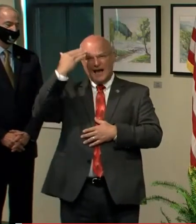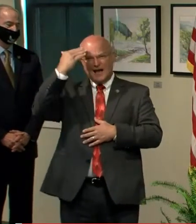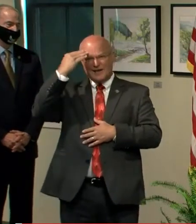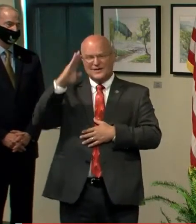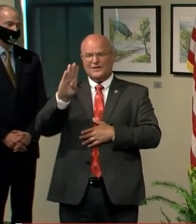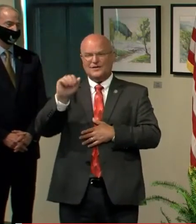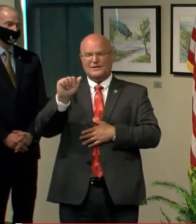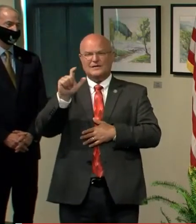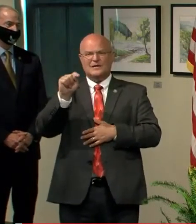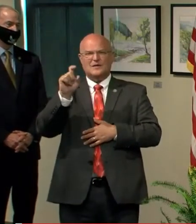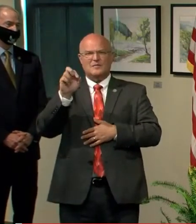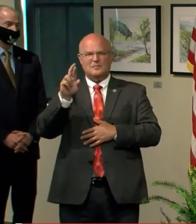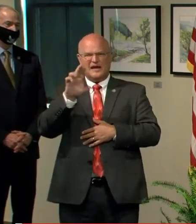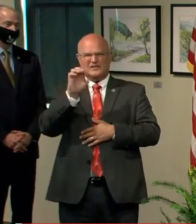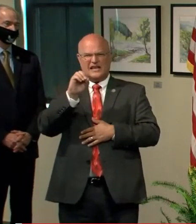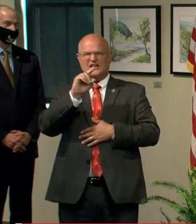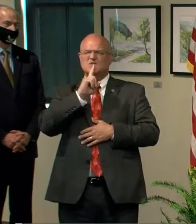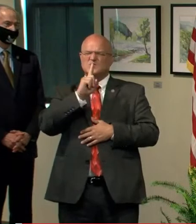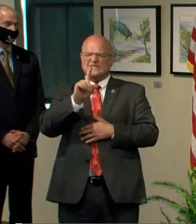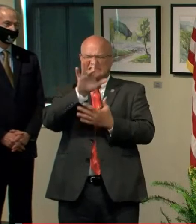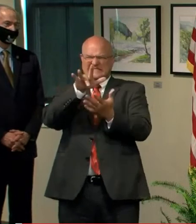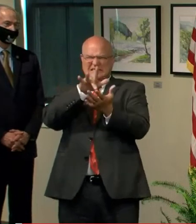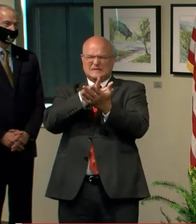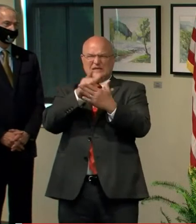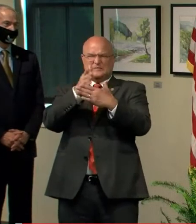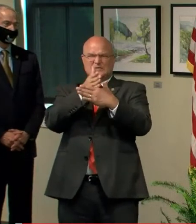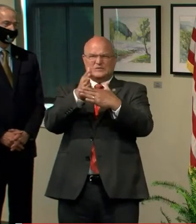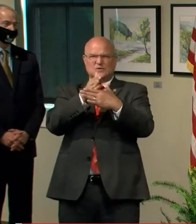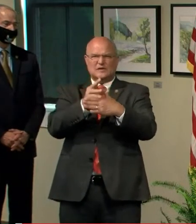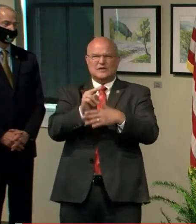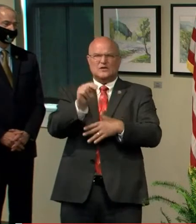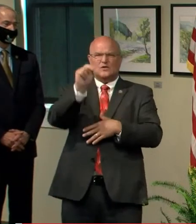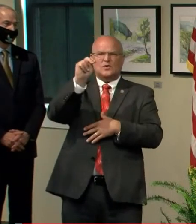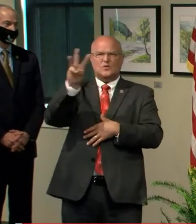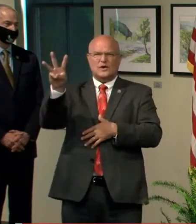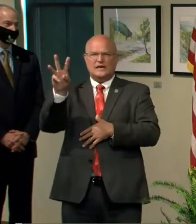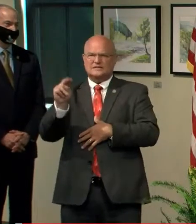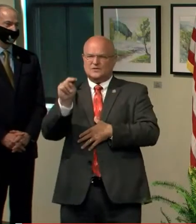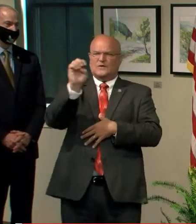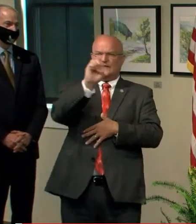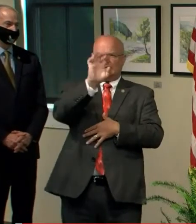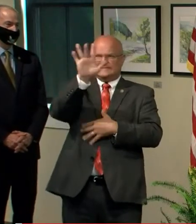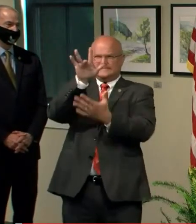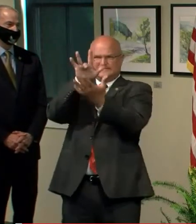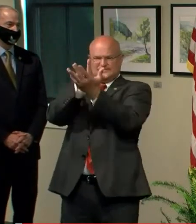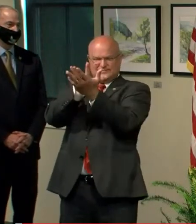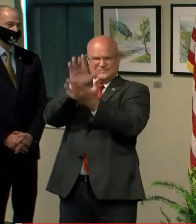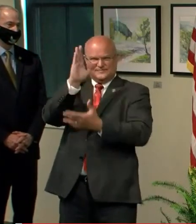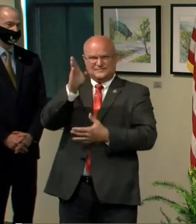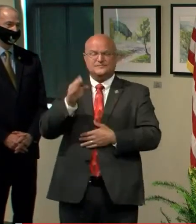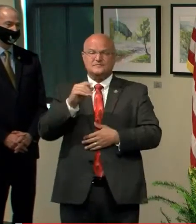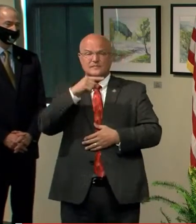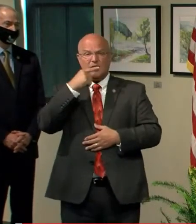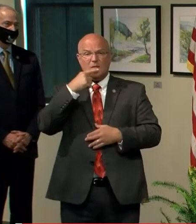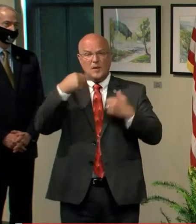that Baxter County is sort of right in the middle between Northwest and the Northeast part of the state. In our public health regions,